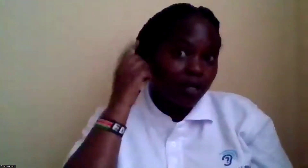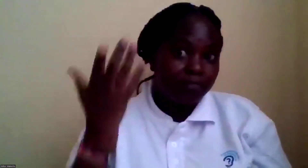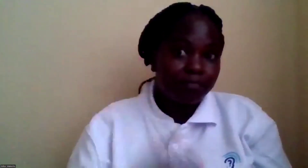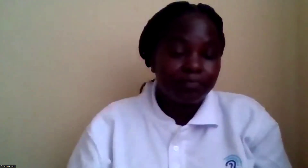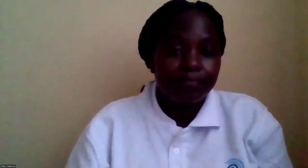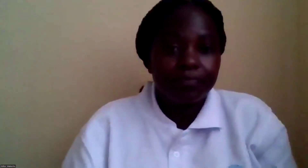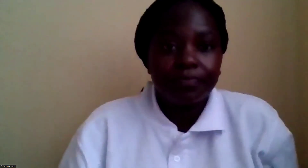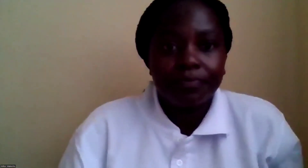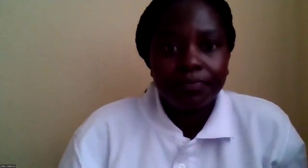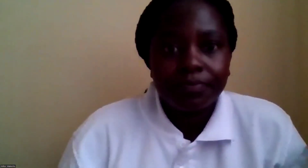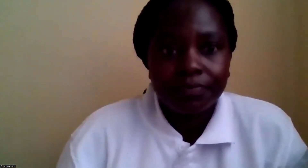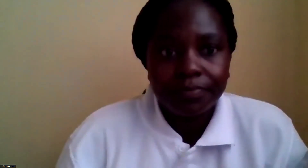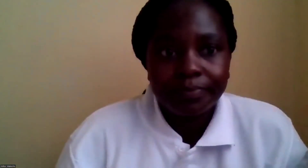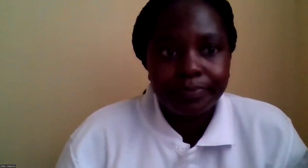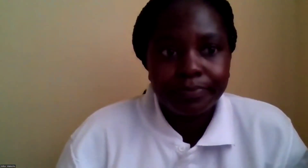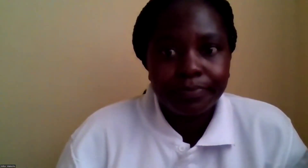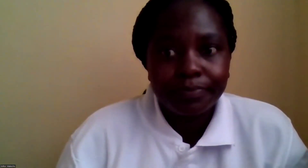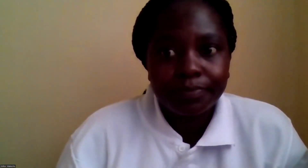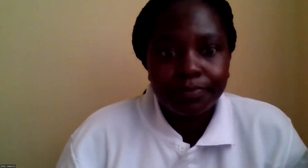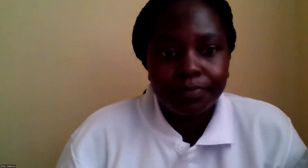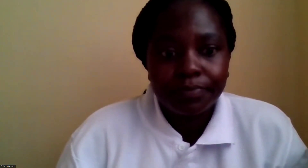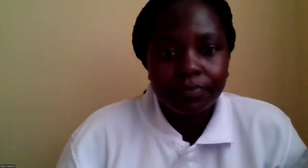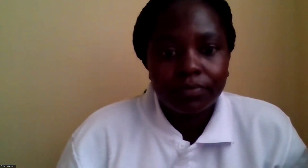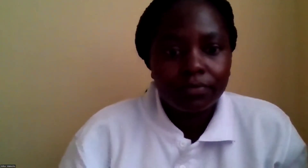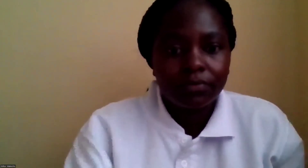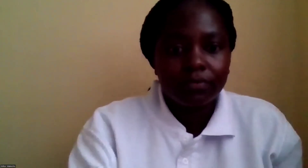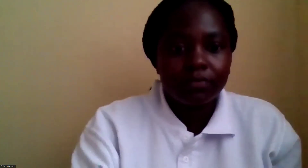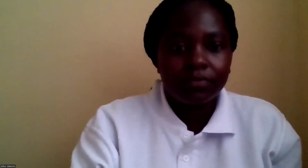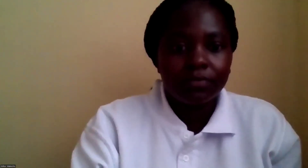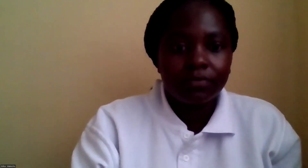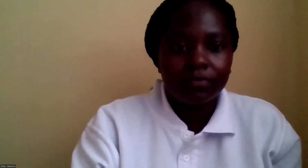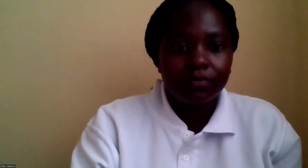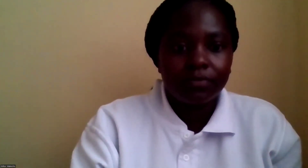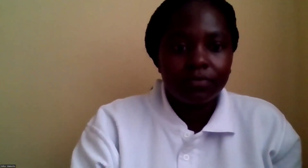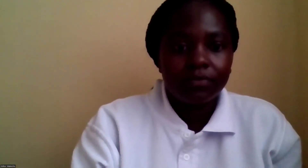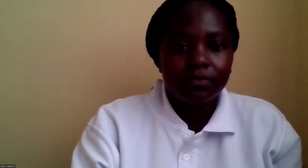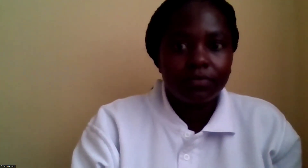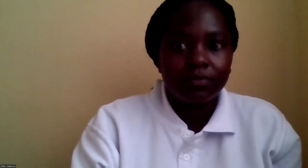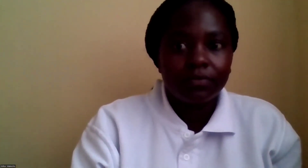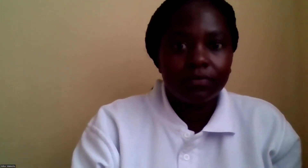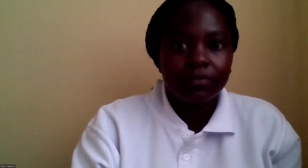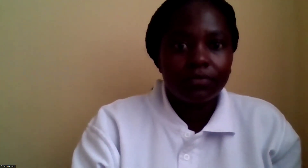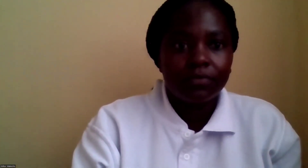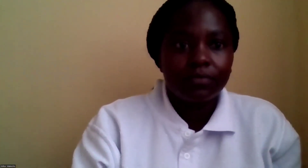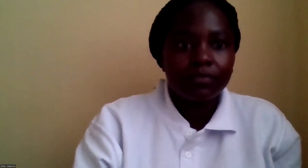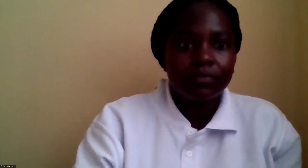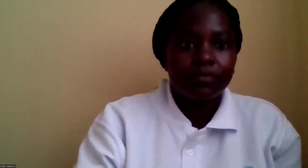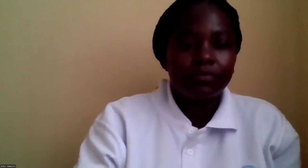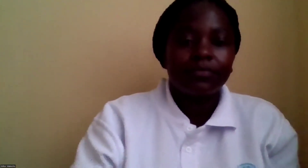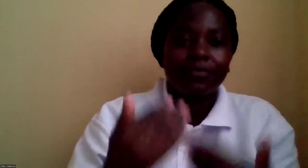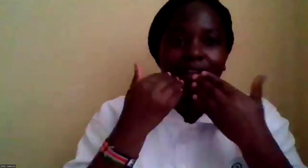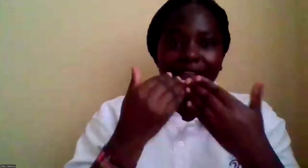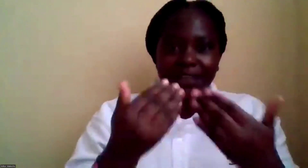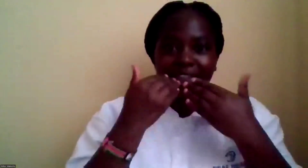you're here, you can wrap it up for us. Yeah,